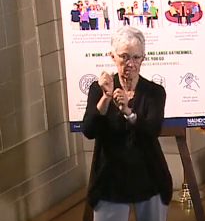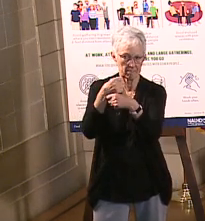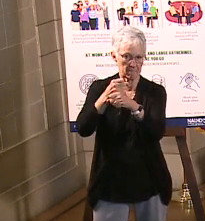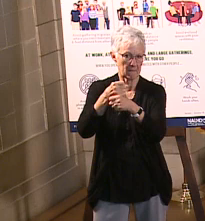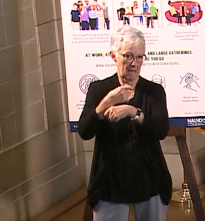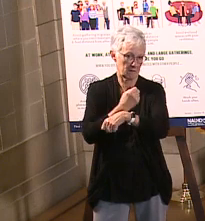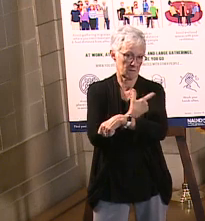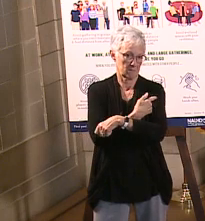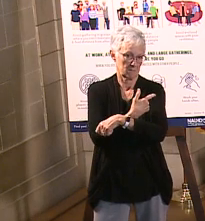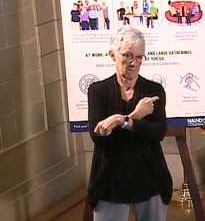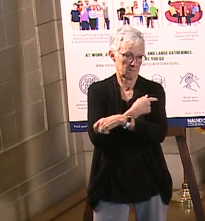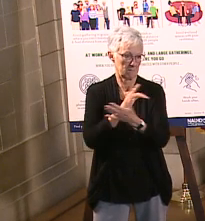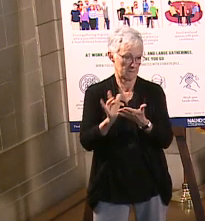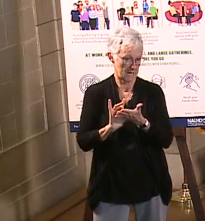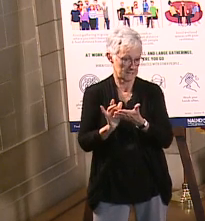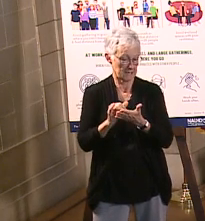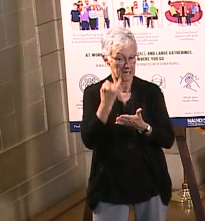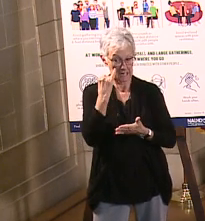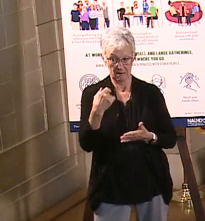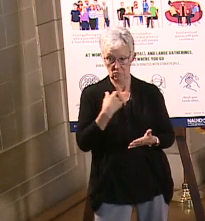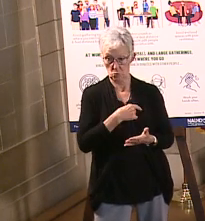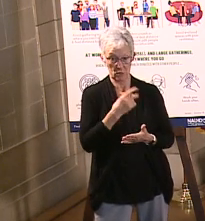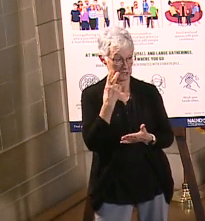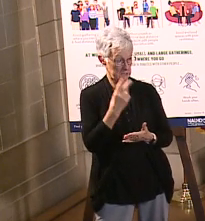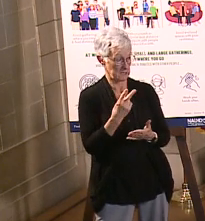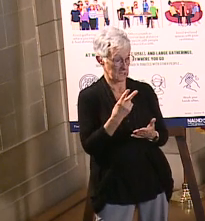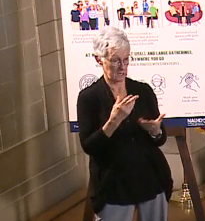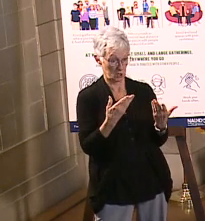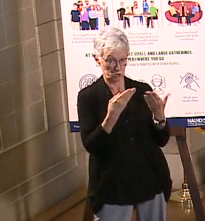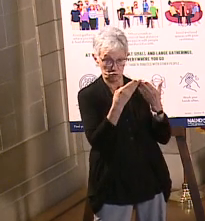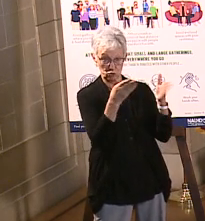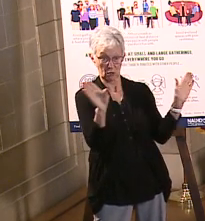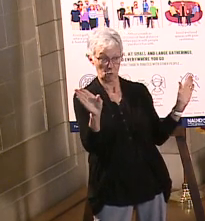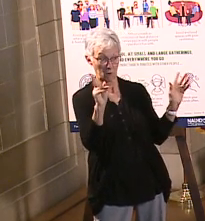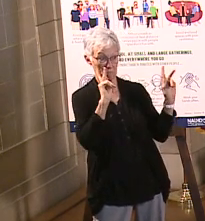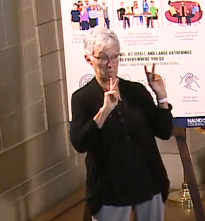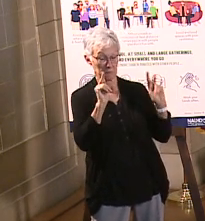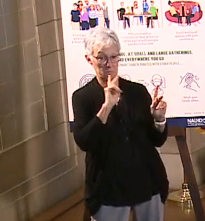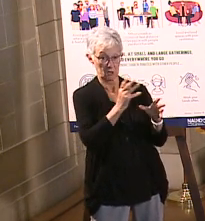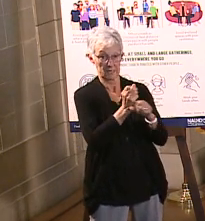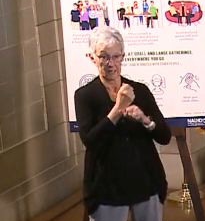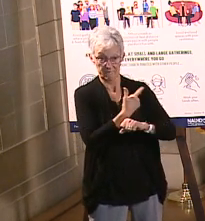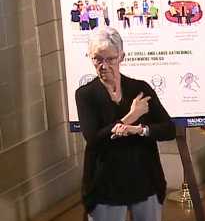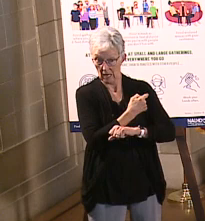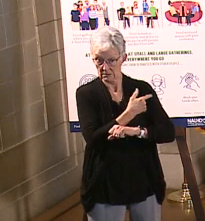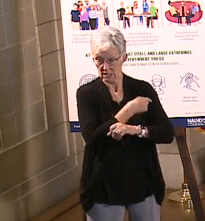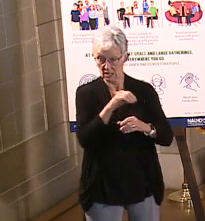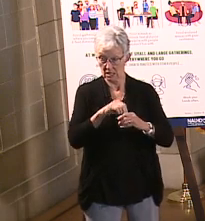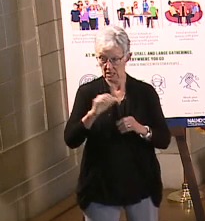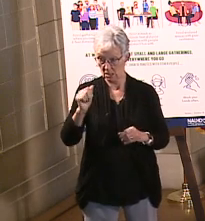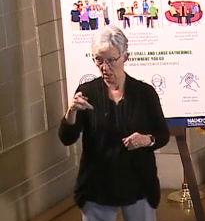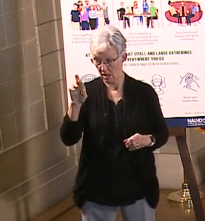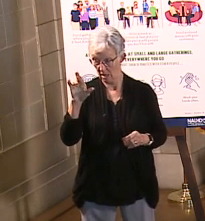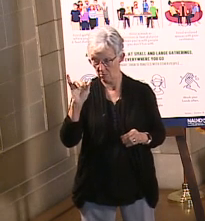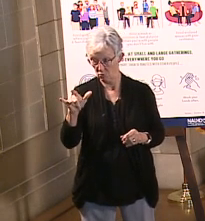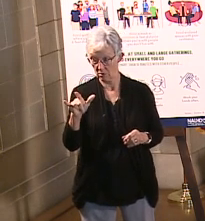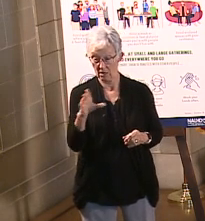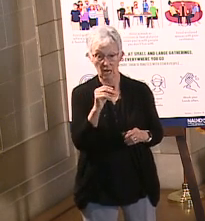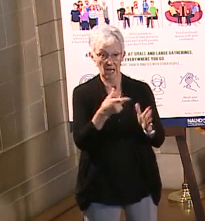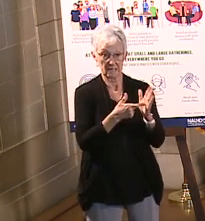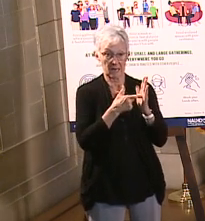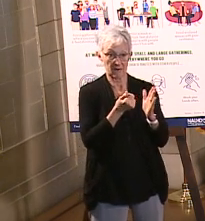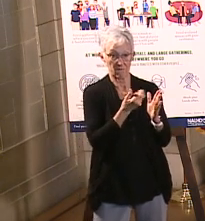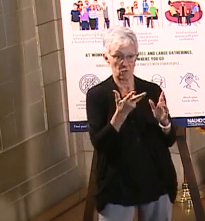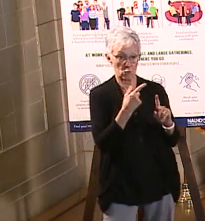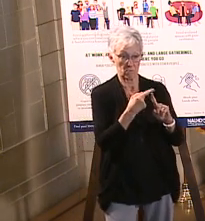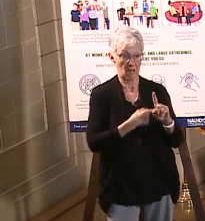start seeing general population taking the vaccines maybe in April, and it takes several months there,